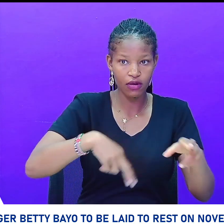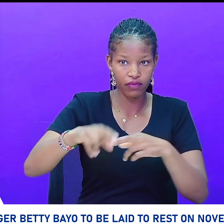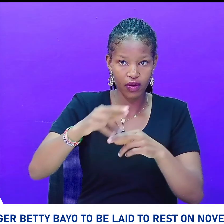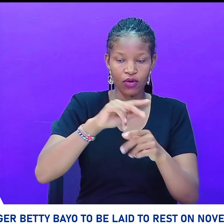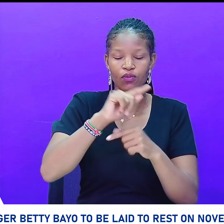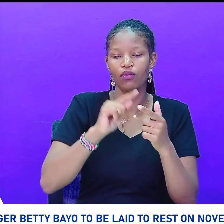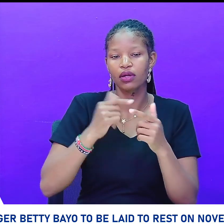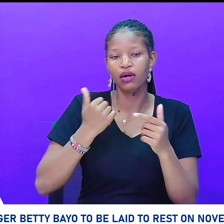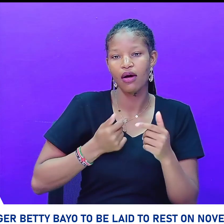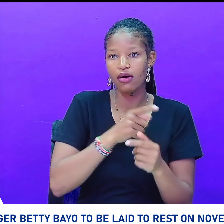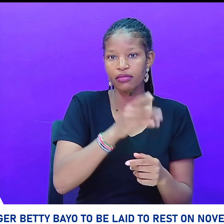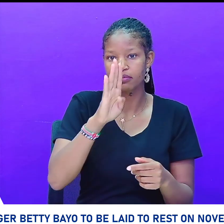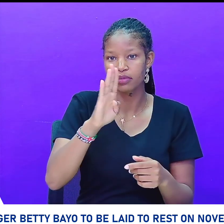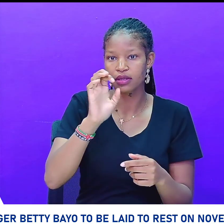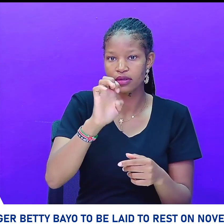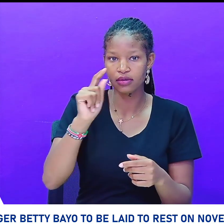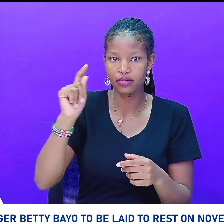Betty Bayo worshipped.